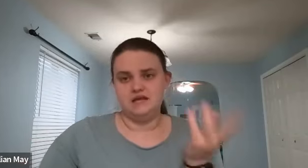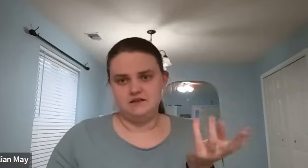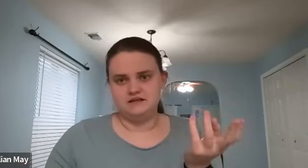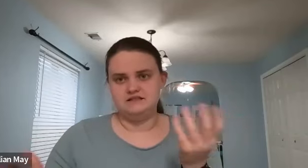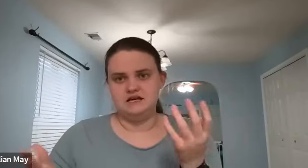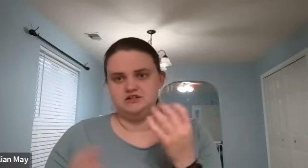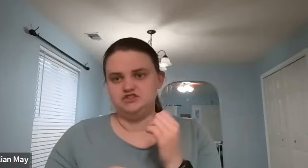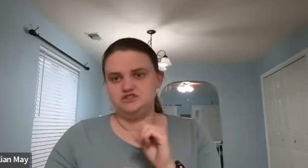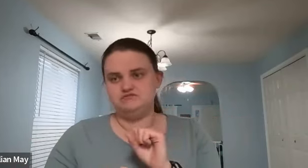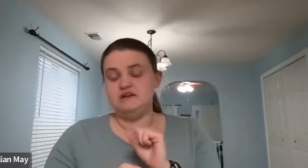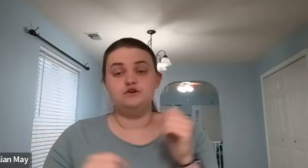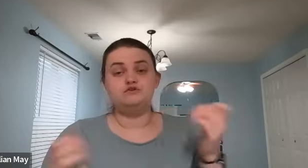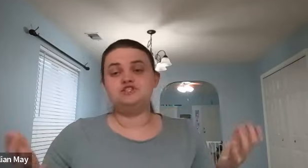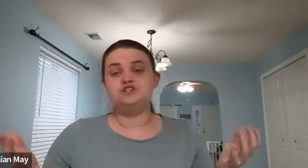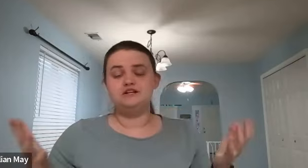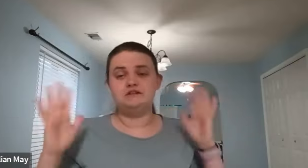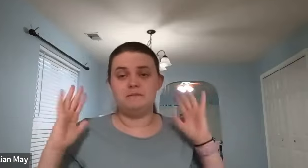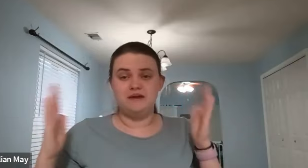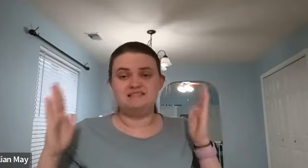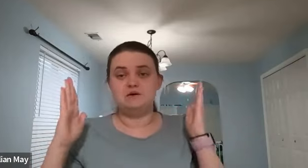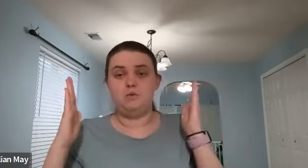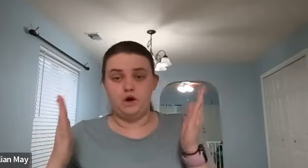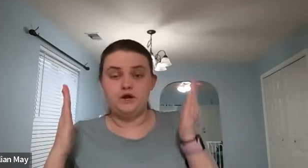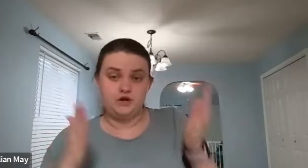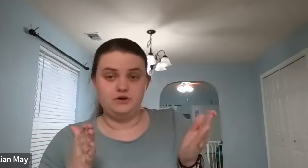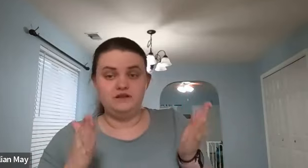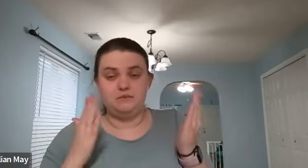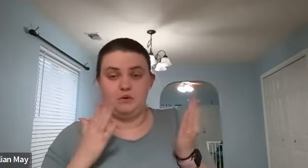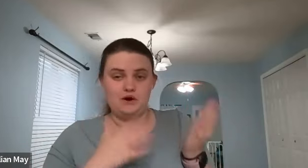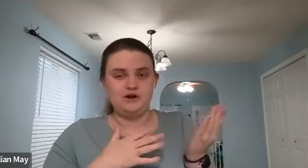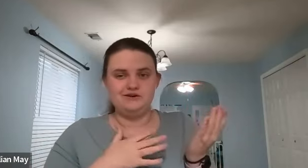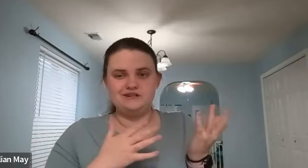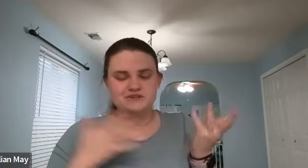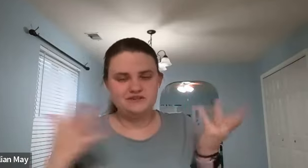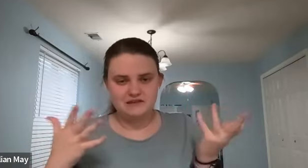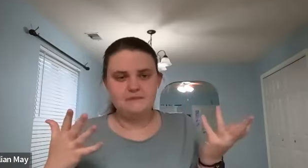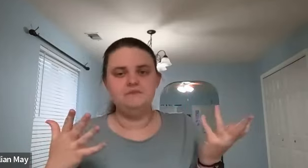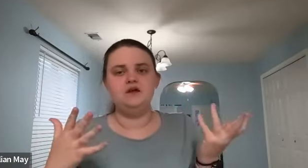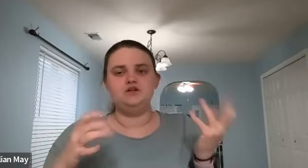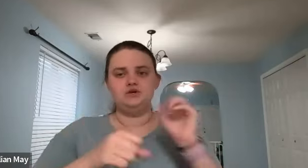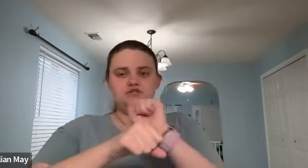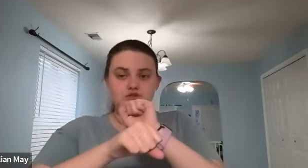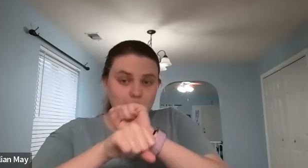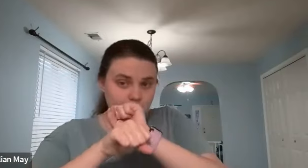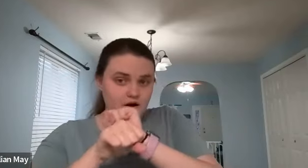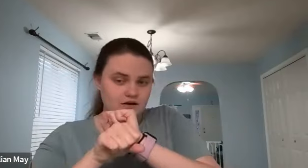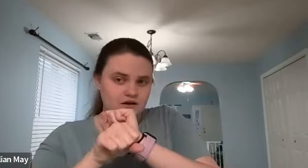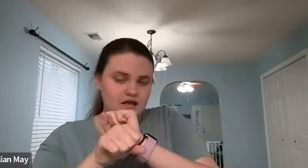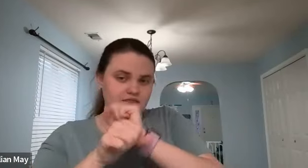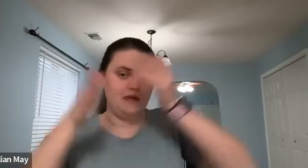Like I said, it's just, if you're just trying to do like the basic worker, like I'm a worker or something like that, you would do work and